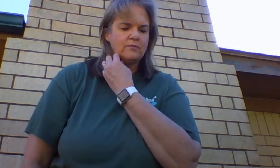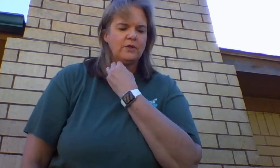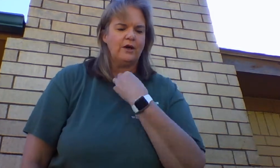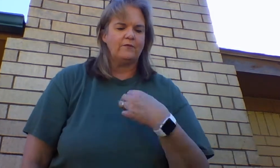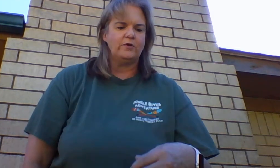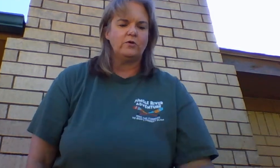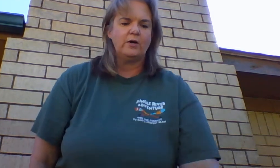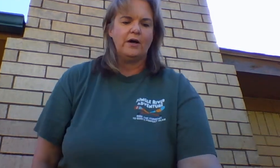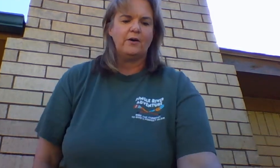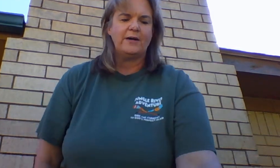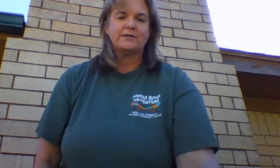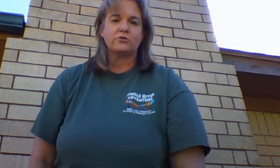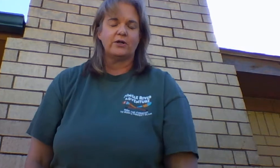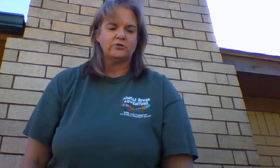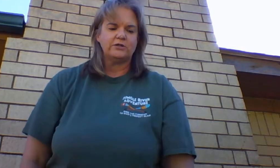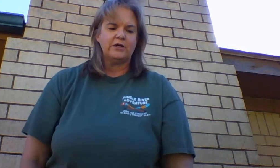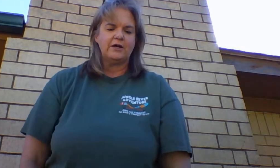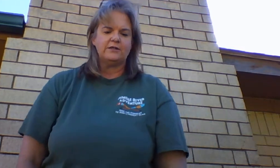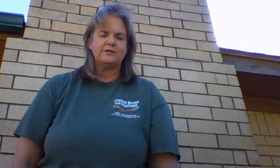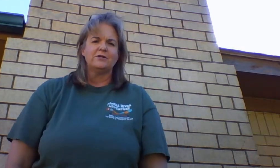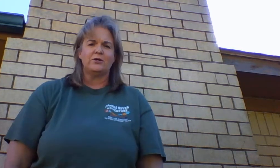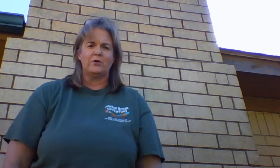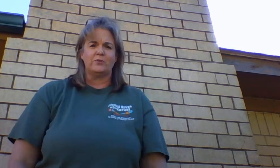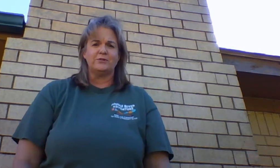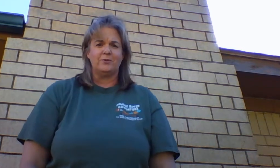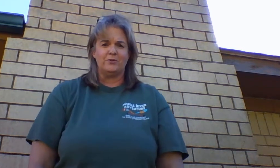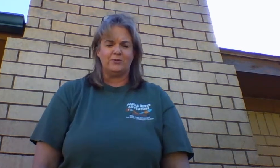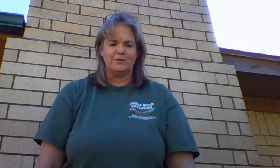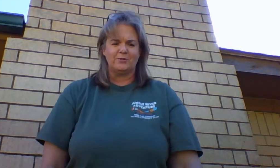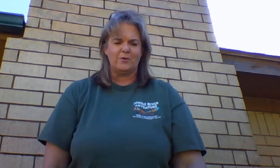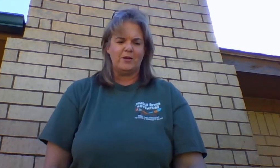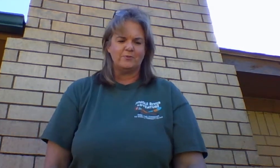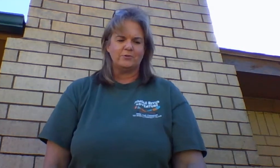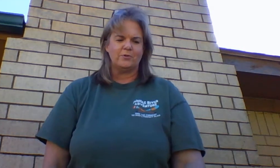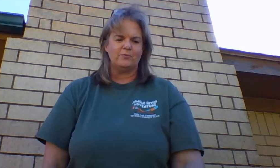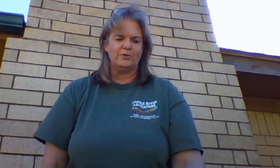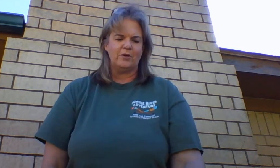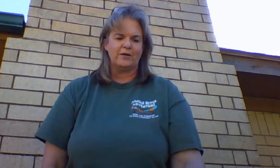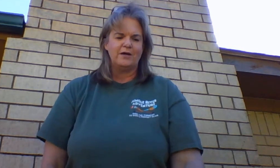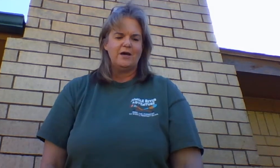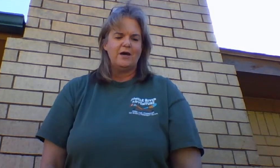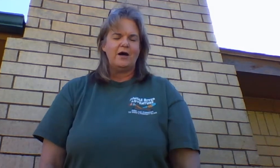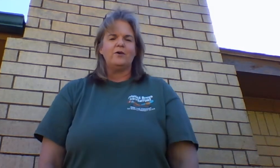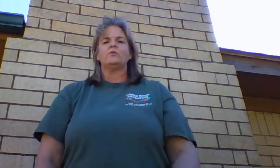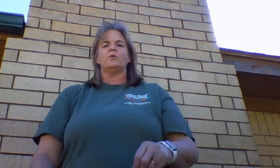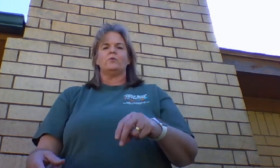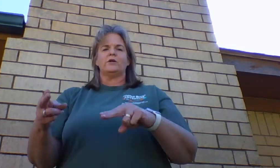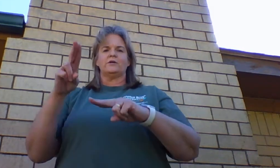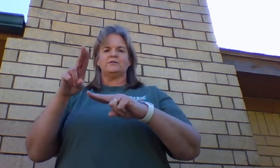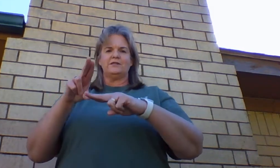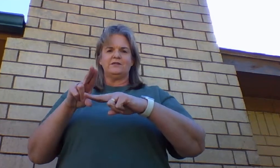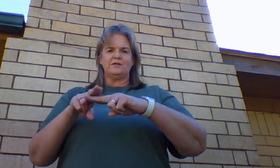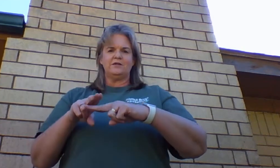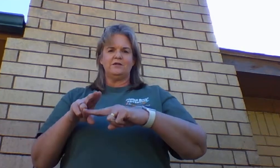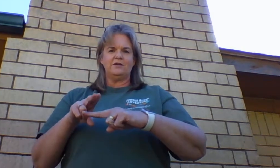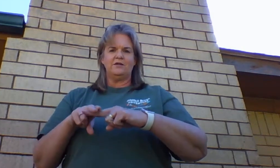a few basic directional signs. Sorry, the wind's up a little bit, so my papers are blowing. We're working on sit,